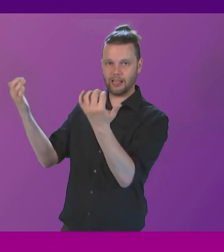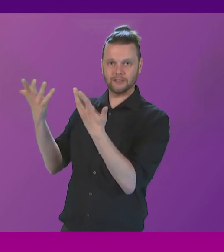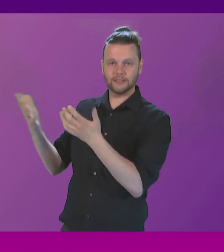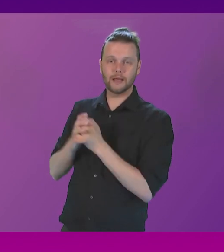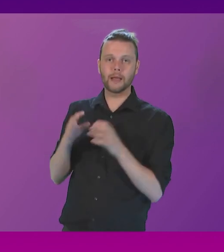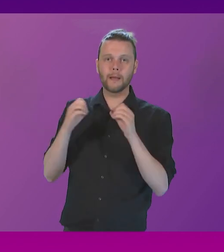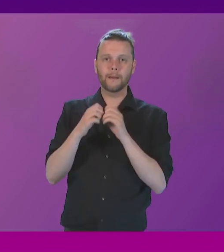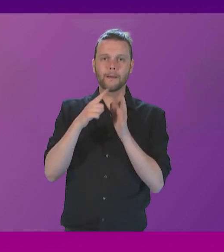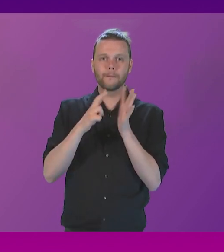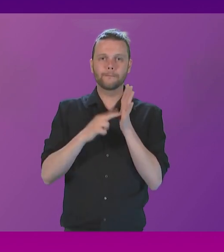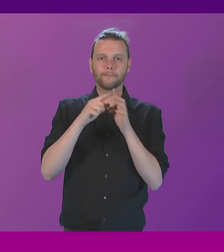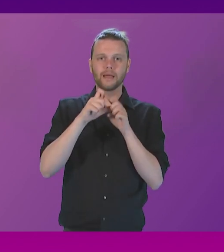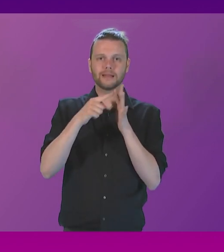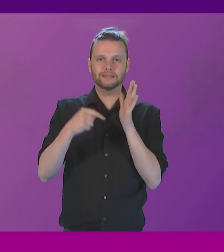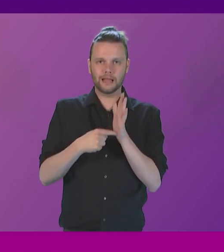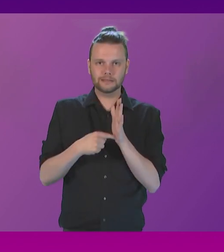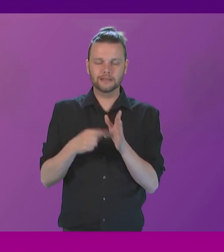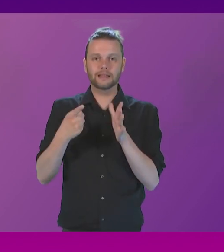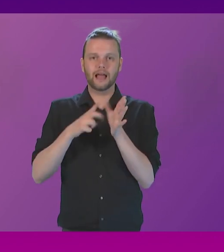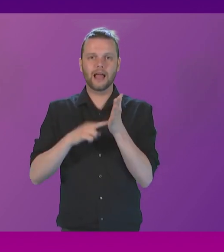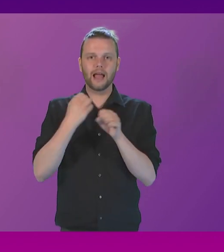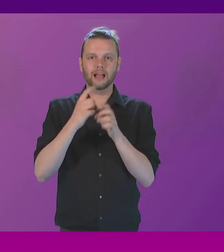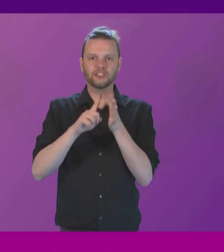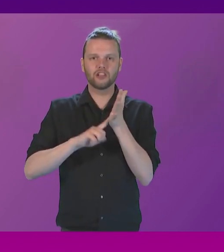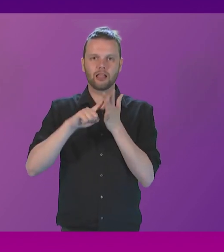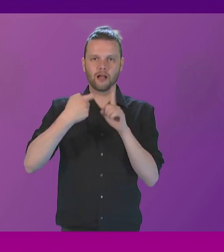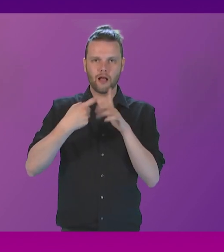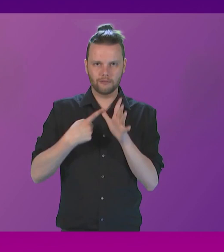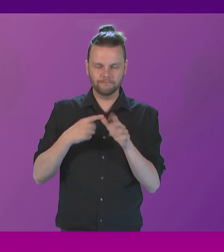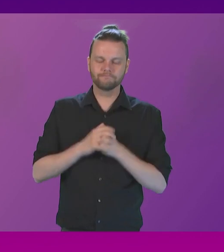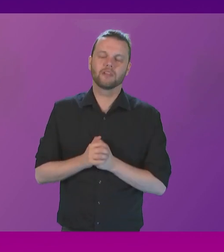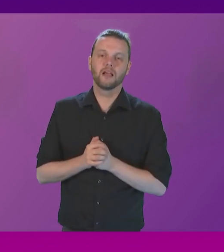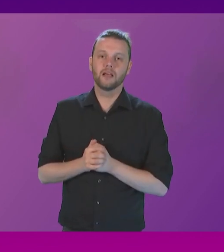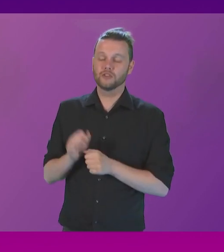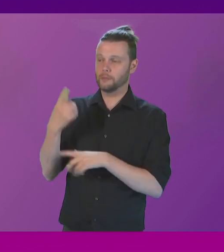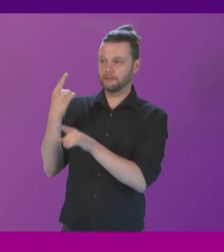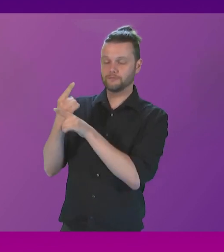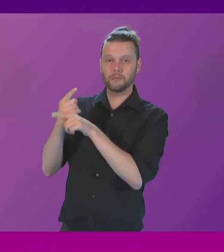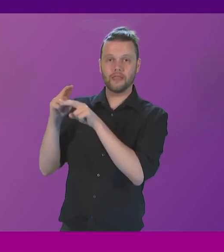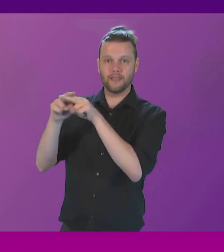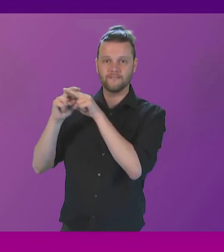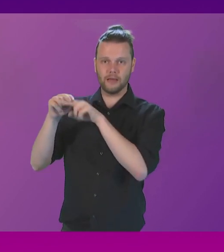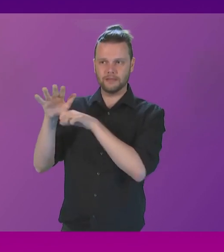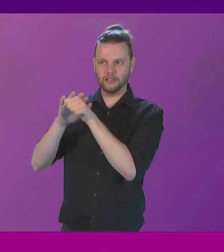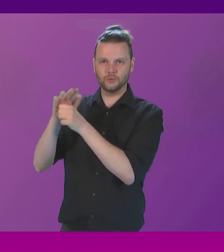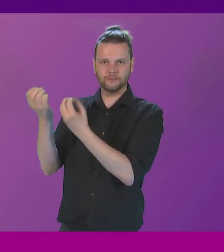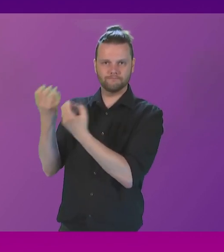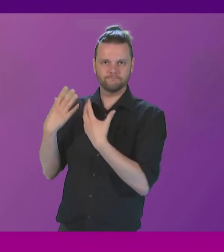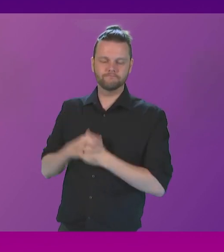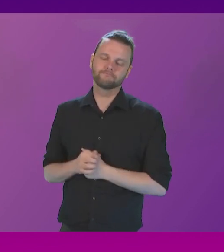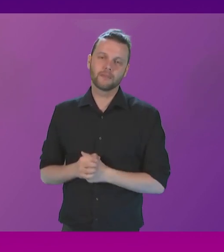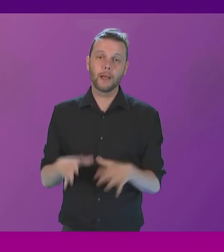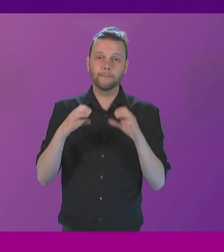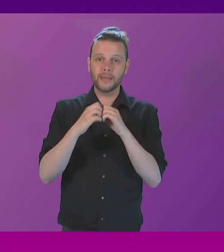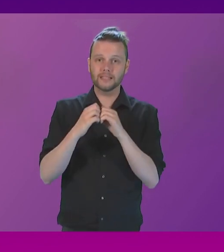Benedict and Angelica. They have given me permission to talk about their family situation in Parliament today. Benedict